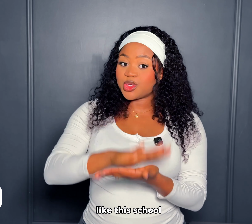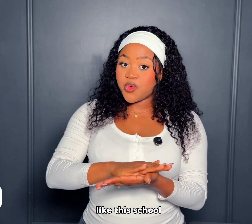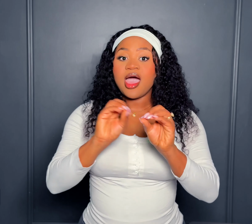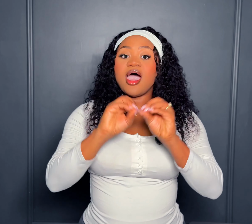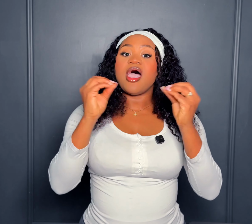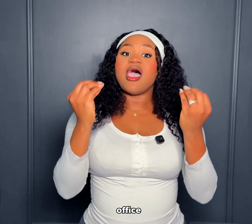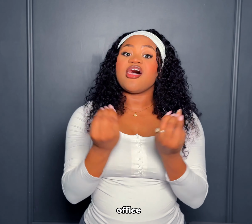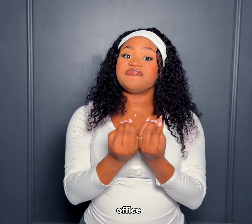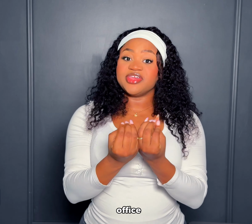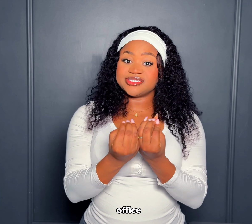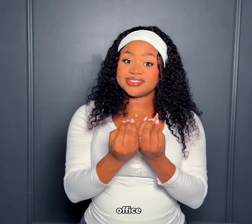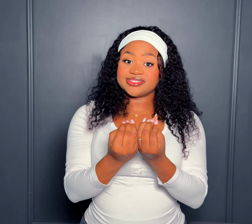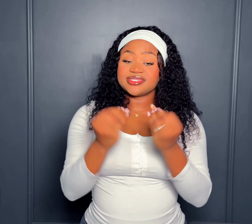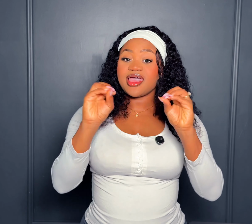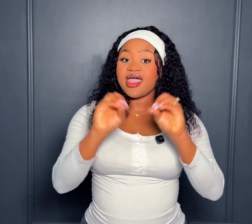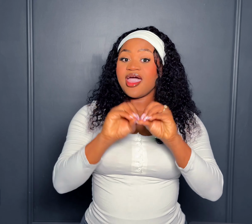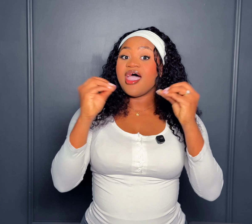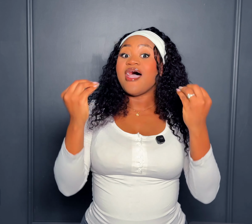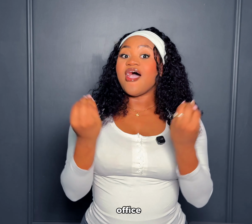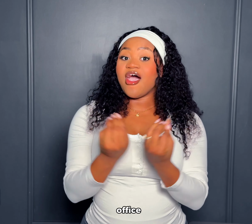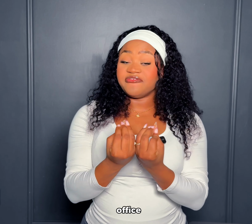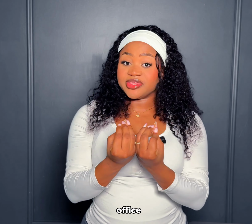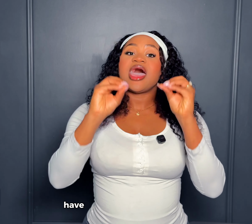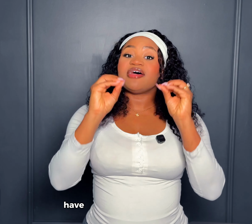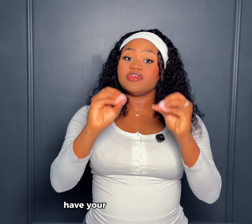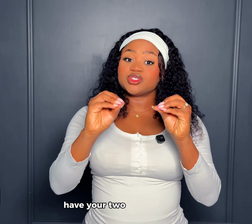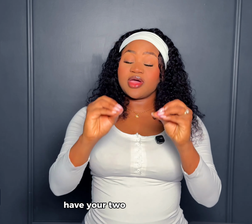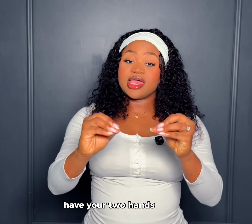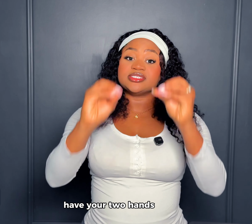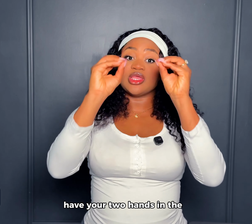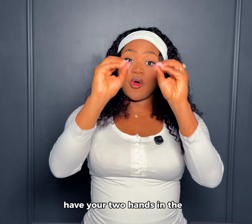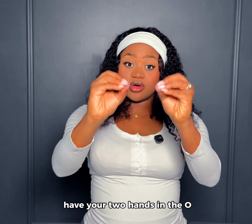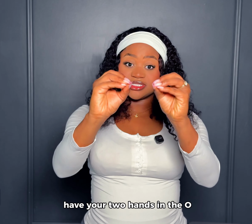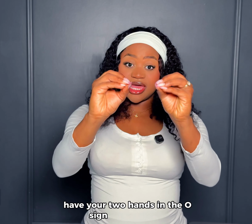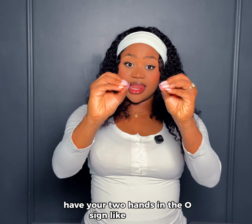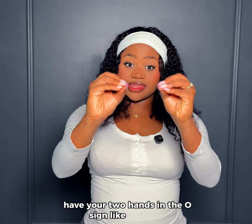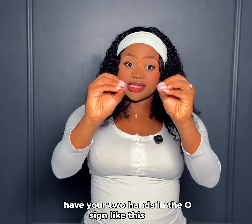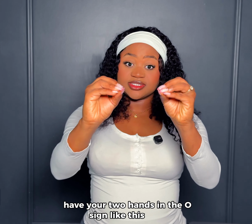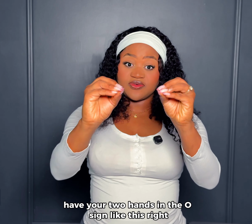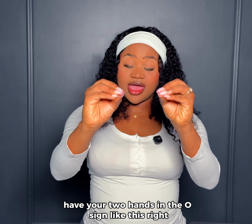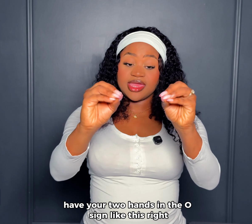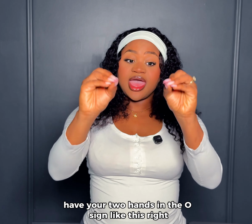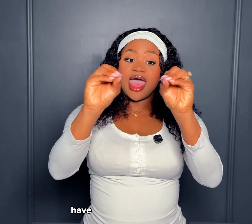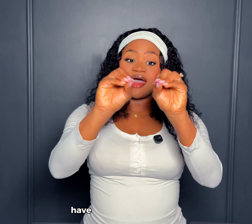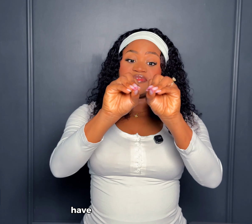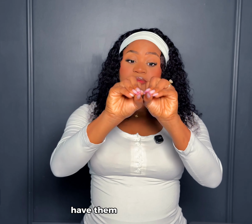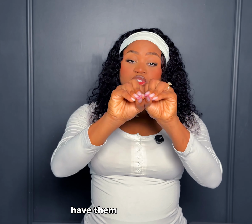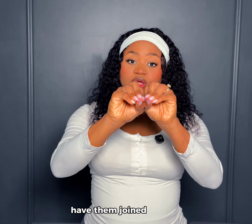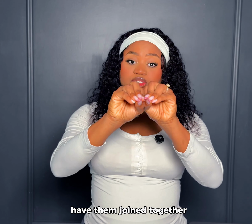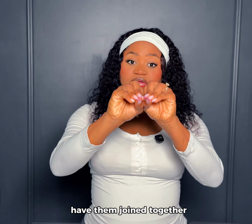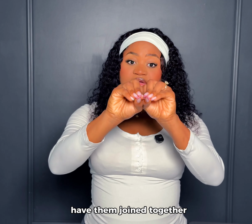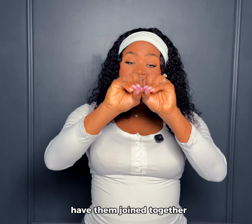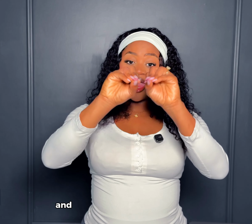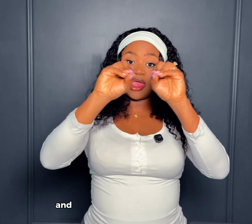School. Office. Office. Have your two hands in the O sign like this, right? Have them join together and you